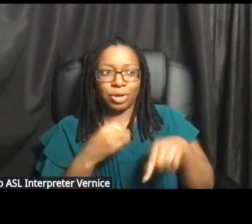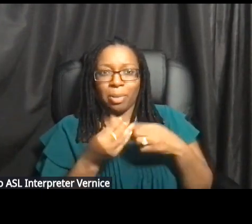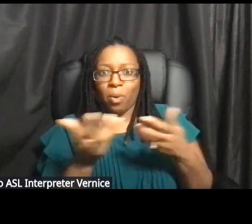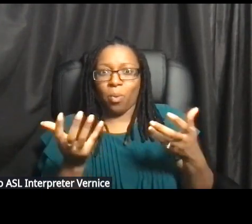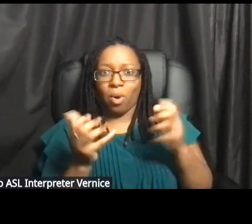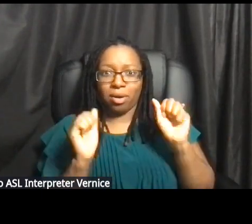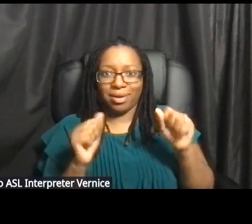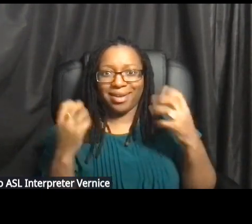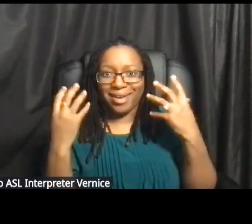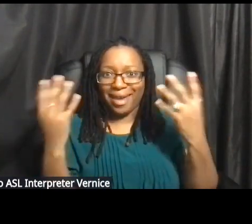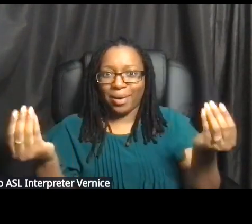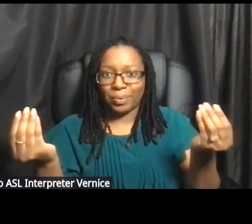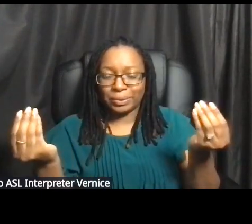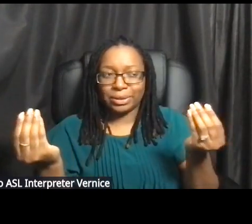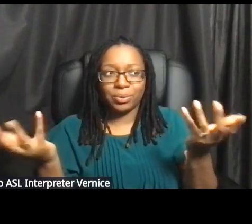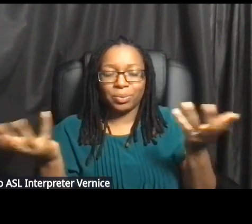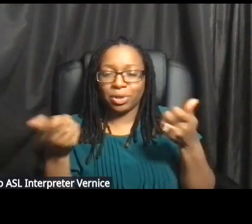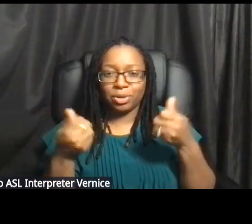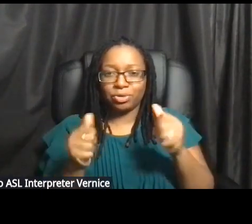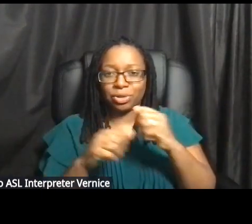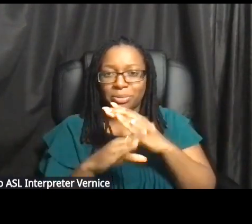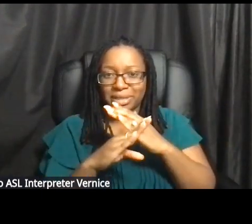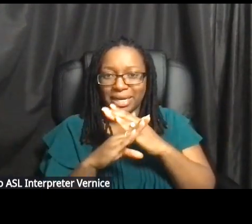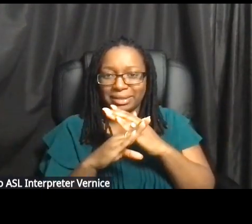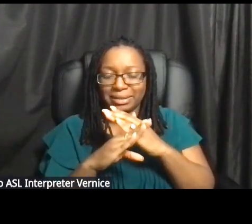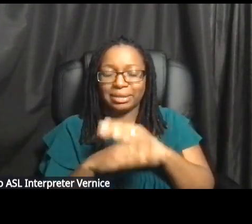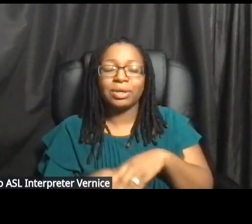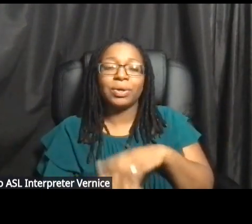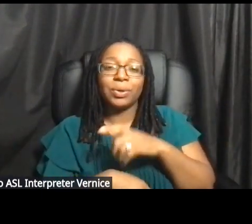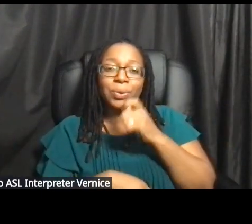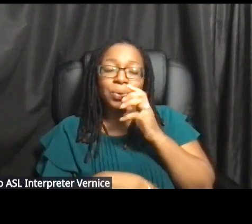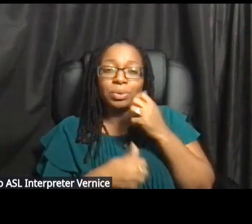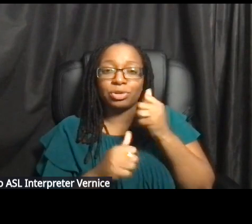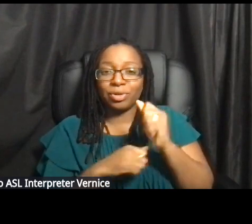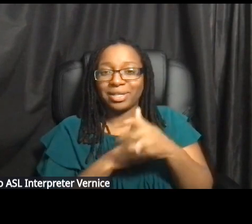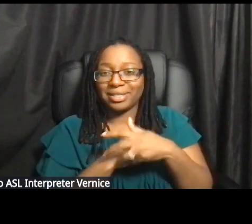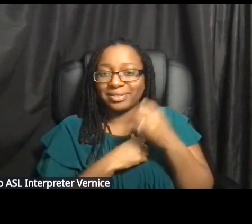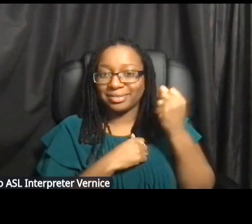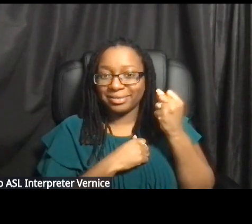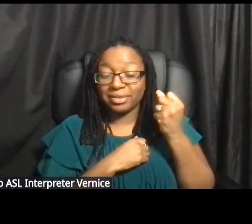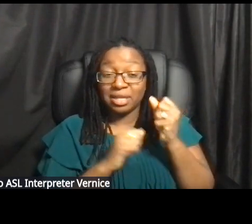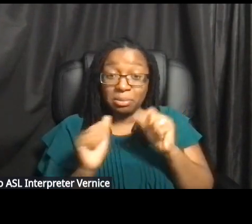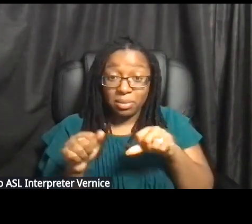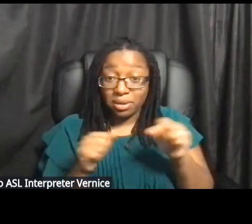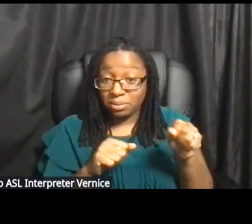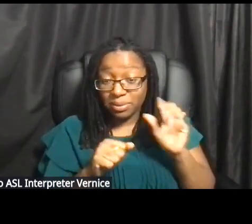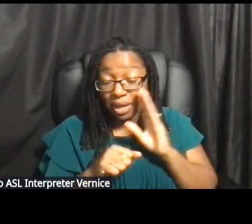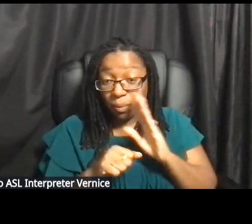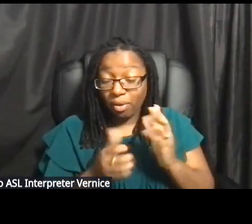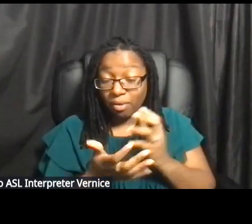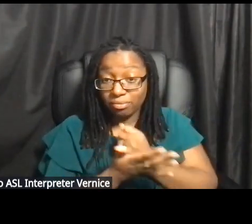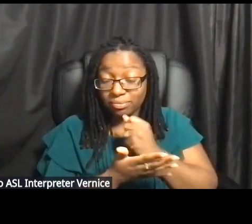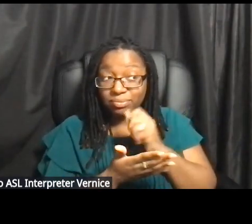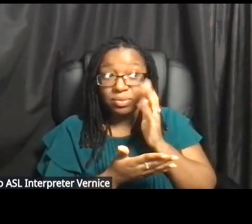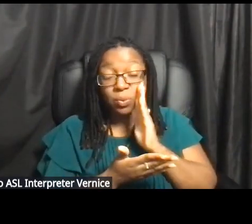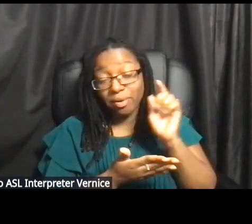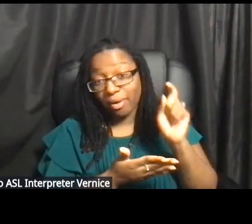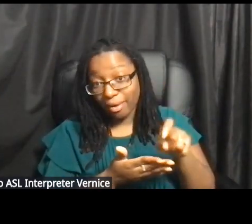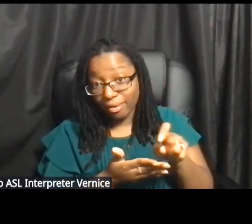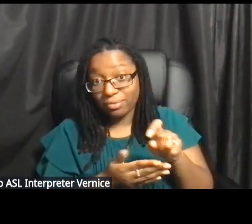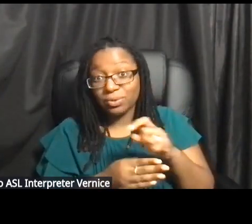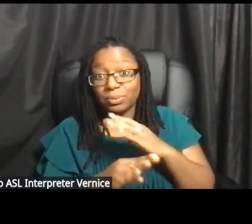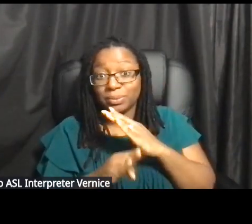the information you're trying to protect? Who is likely to come for it? What is the likelihood that they will come for it and that you'll have to protect it?